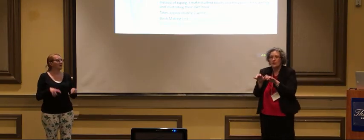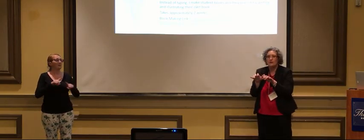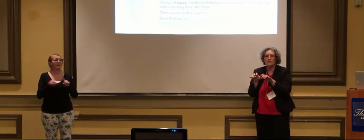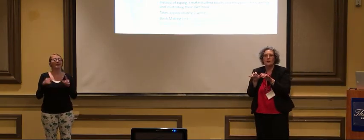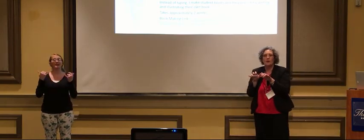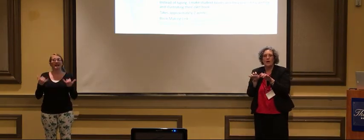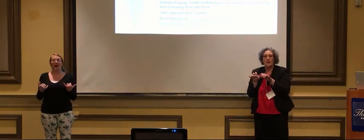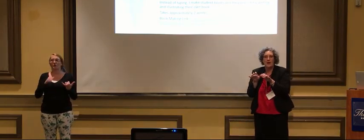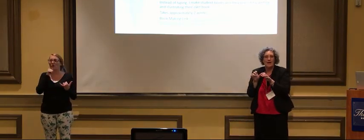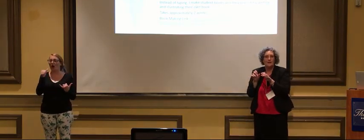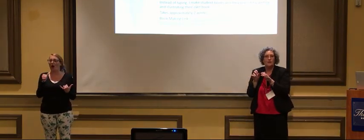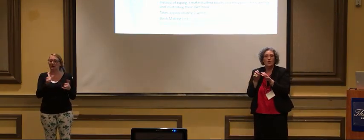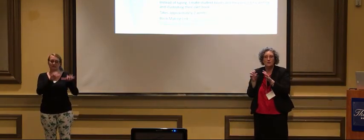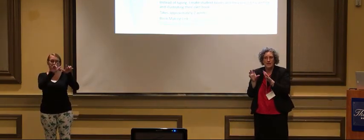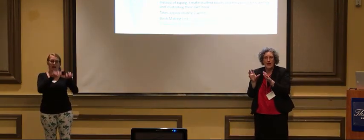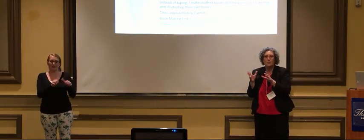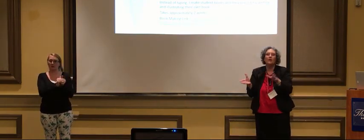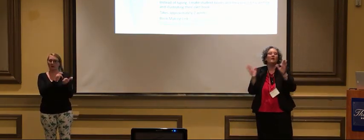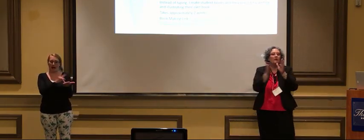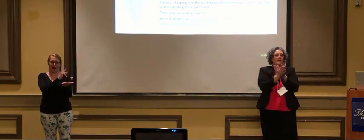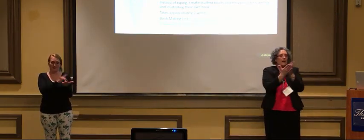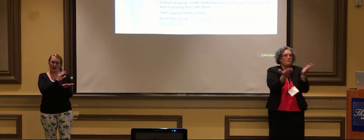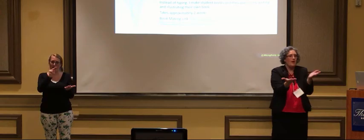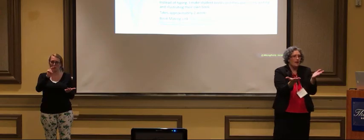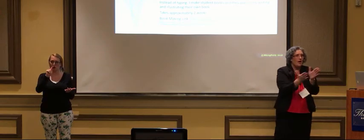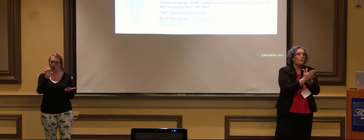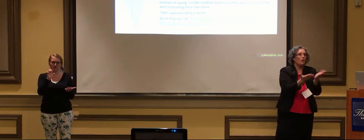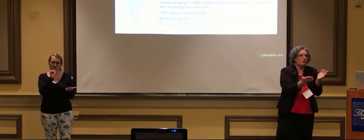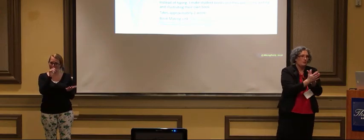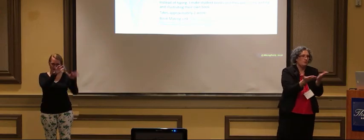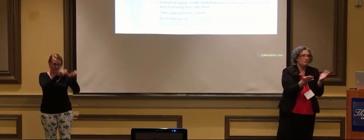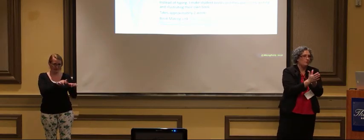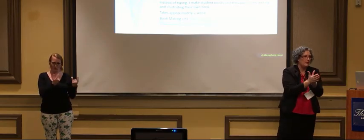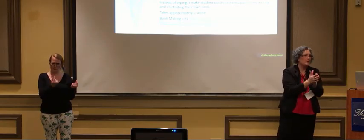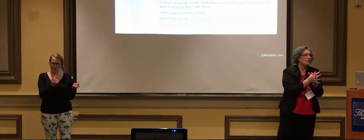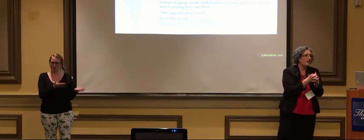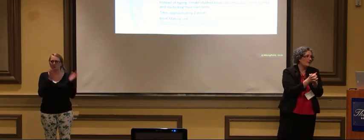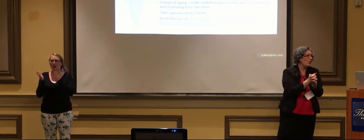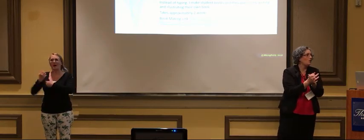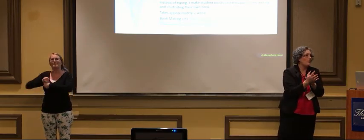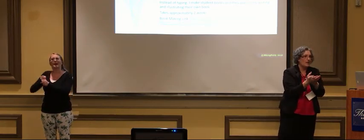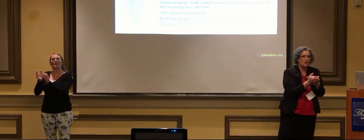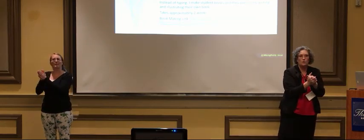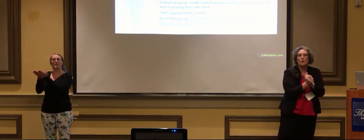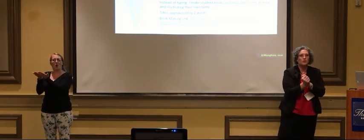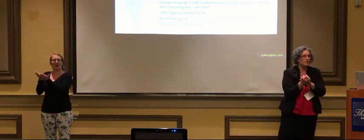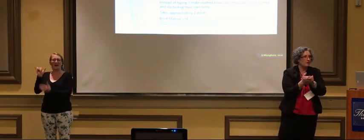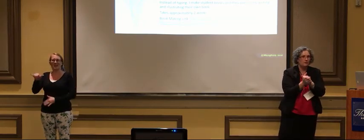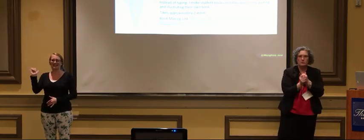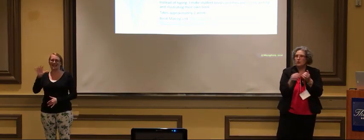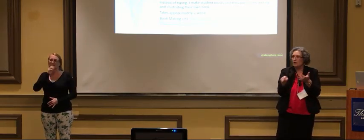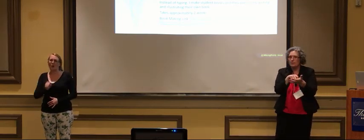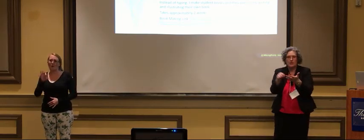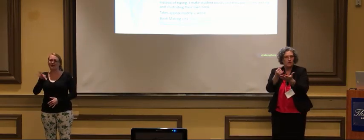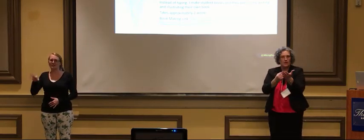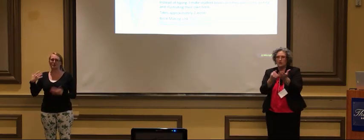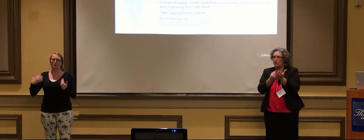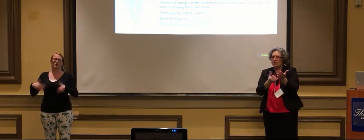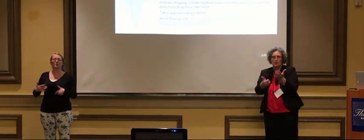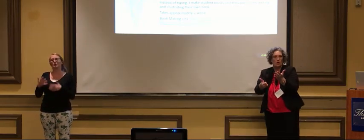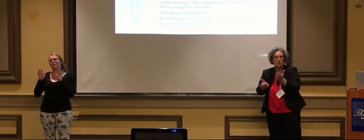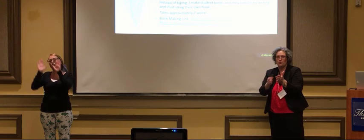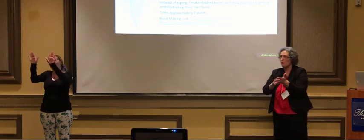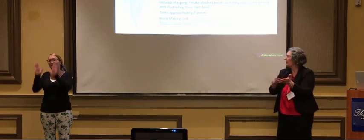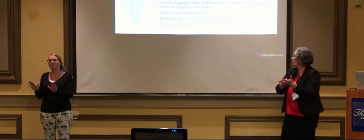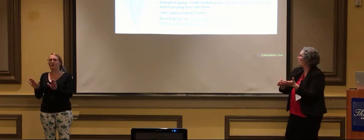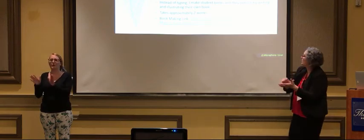instead of typing in the iPad Notes app, they make a book. And that's where we get the old-fashioned, wonderful turning pages,